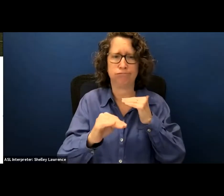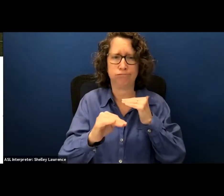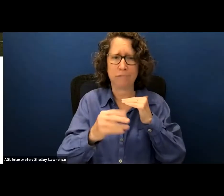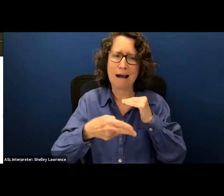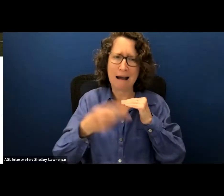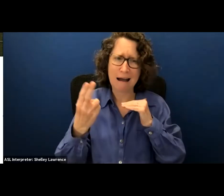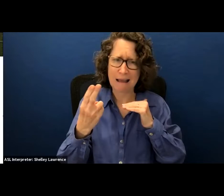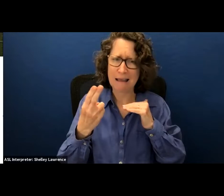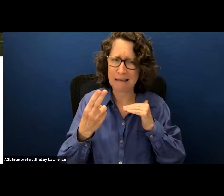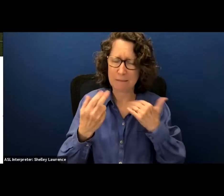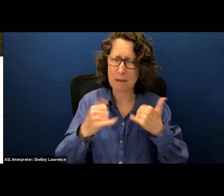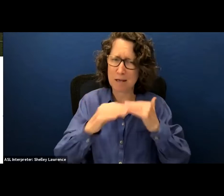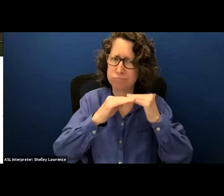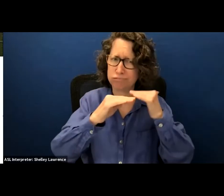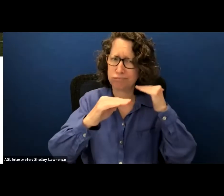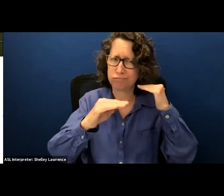high.